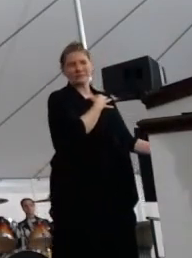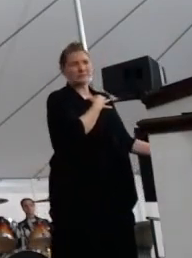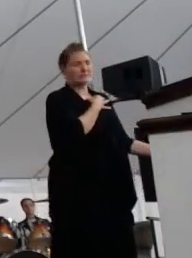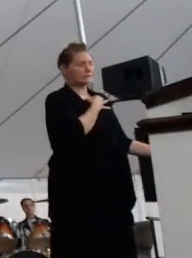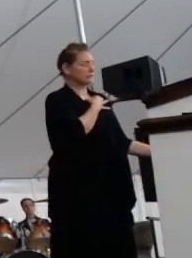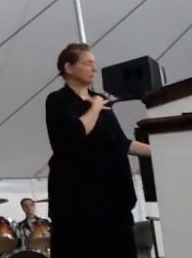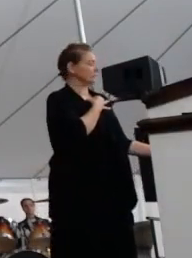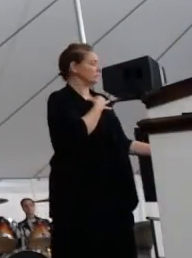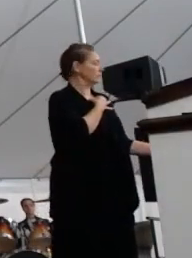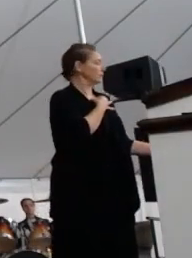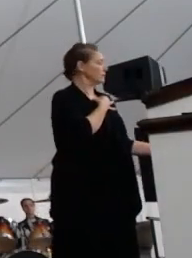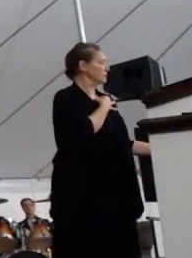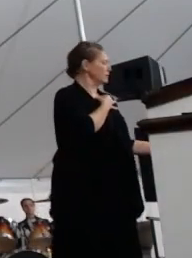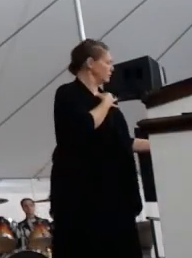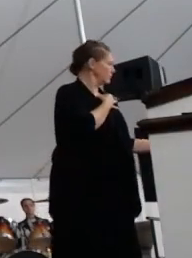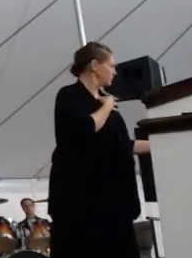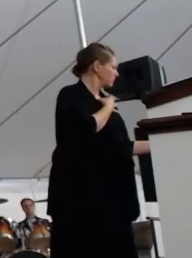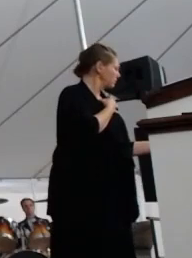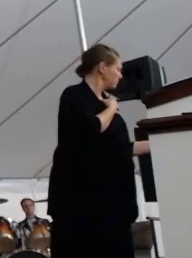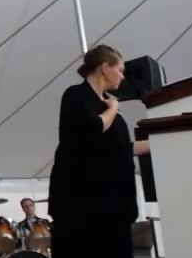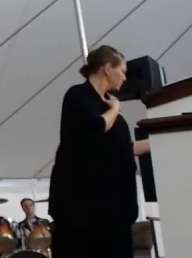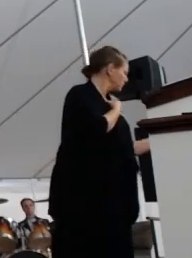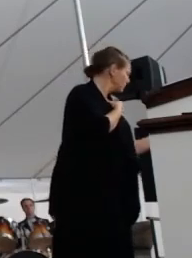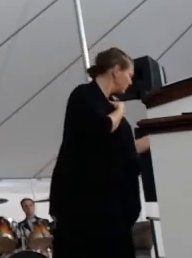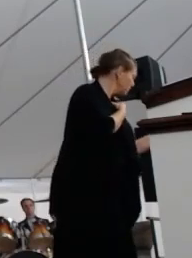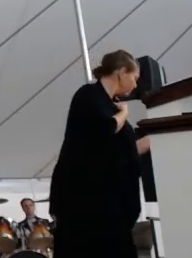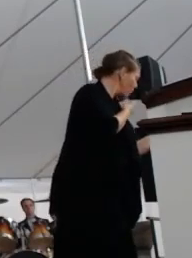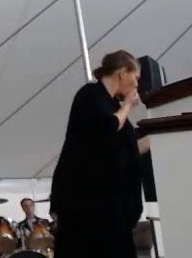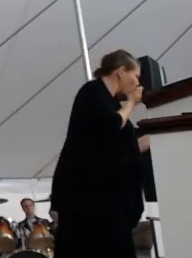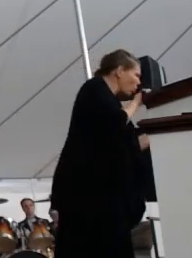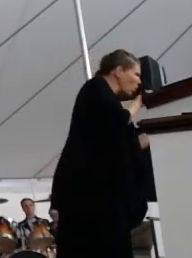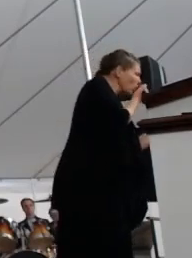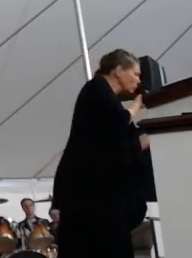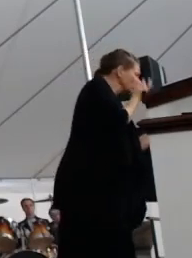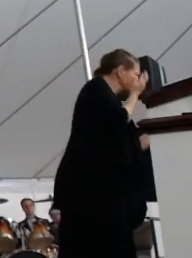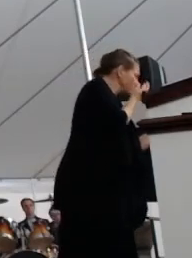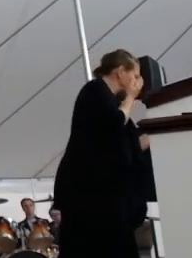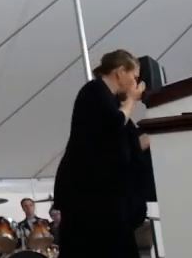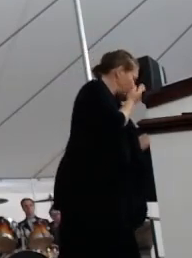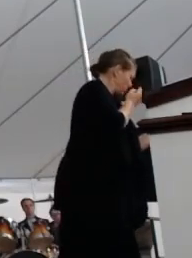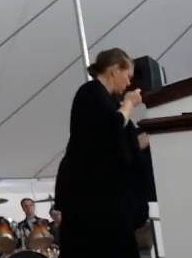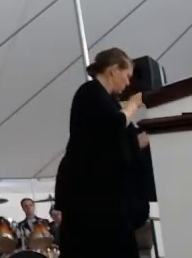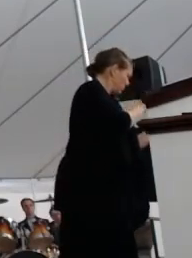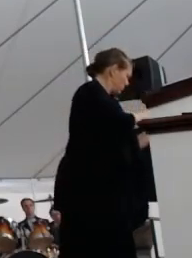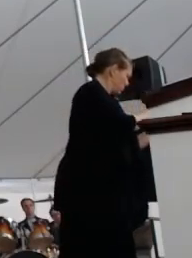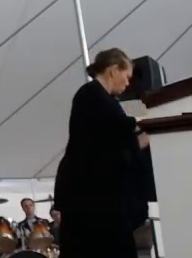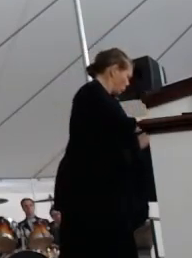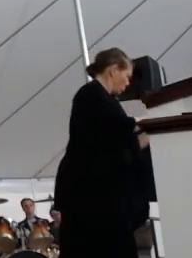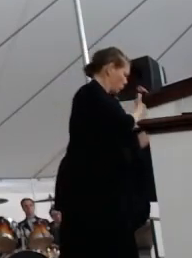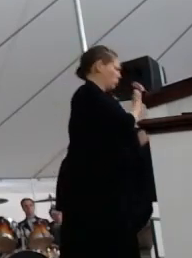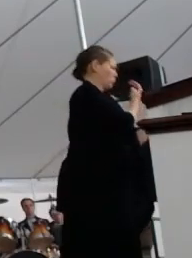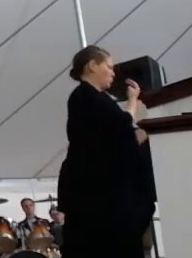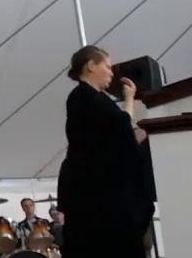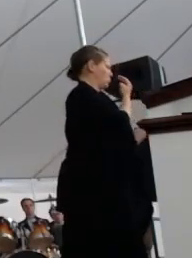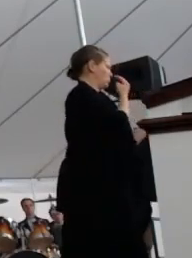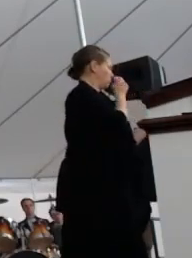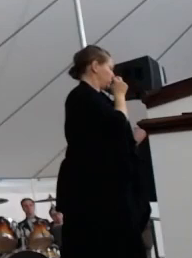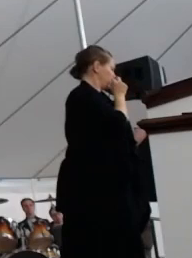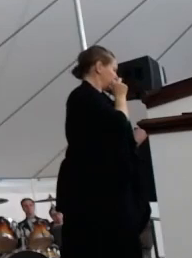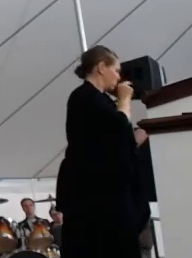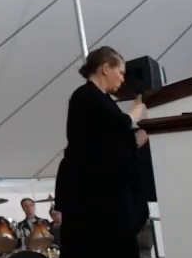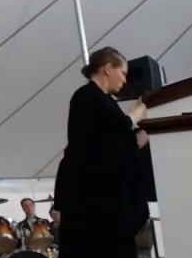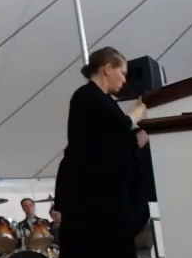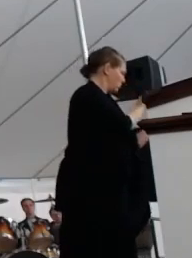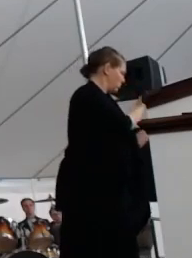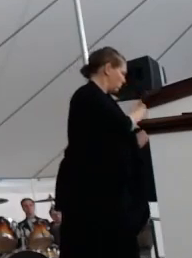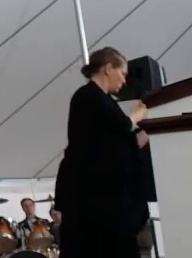then finally she began to look at it and began to look closer. And she began to realize the eyes looking back at her were not the eyes of the